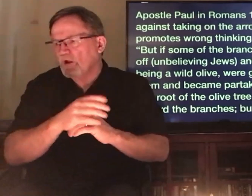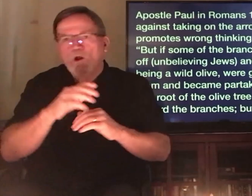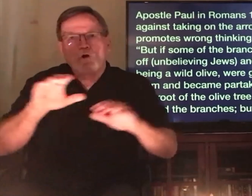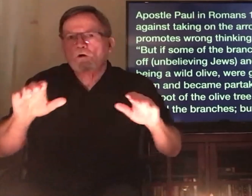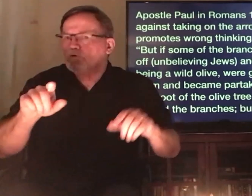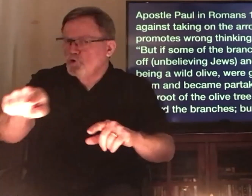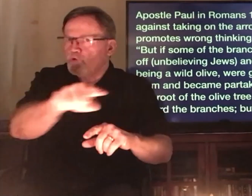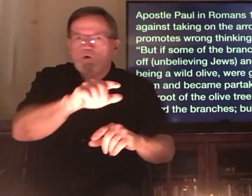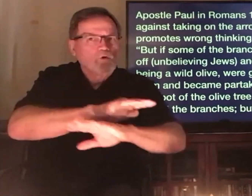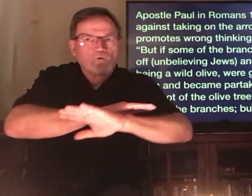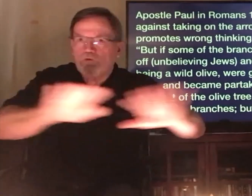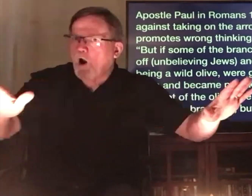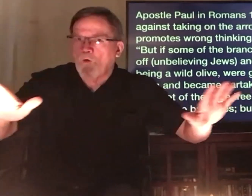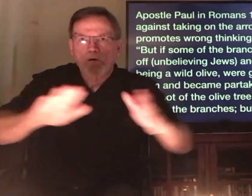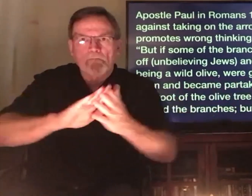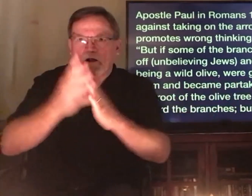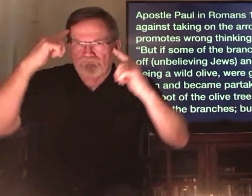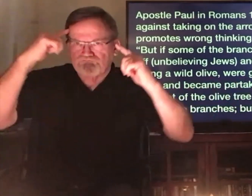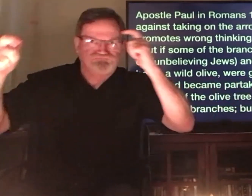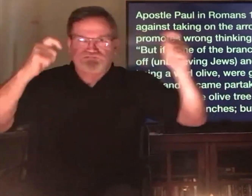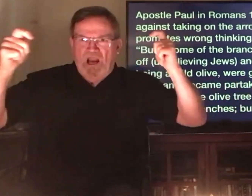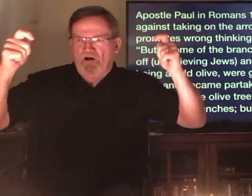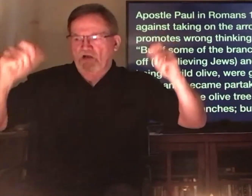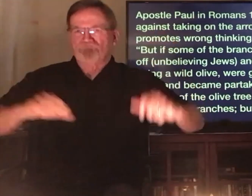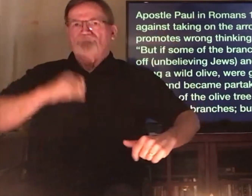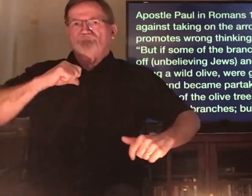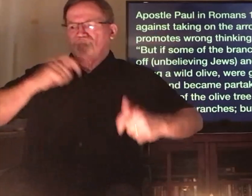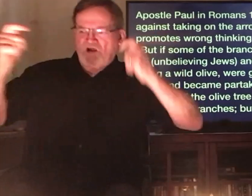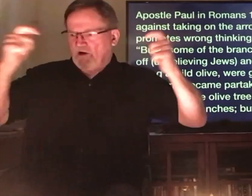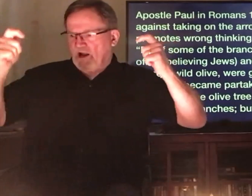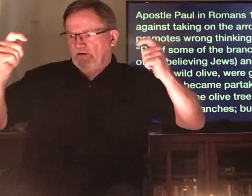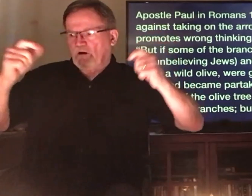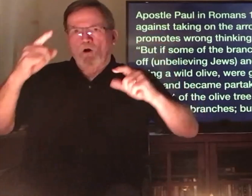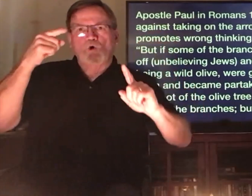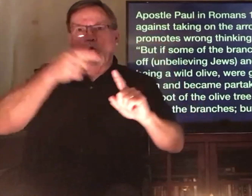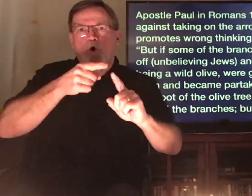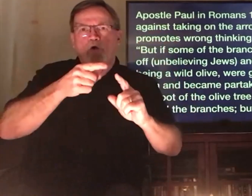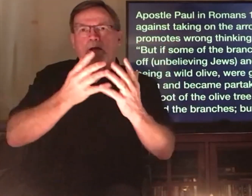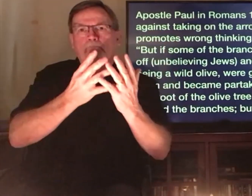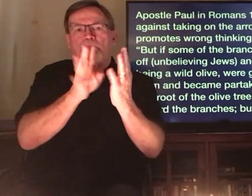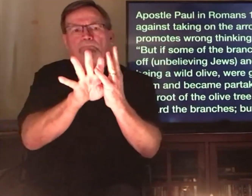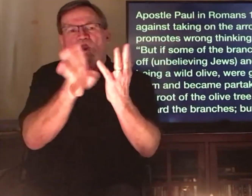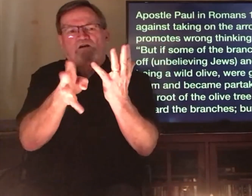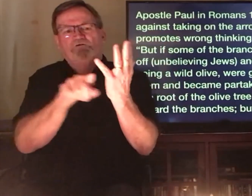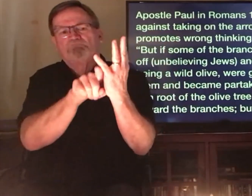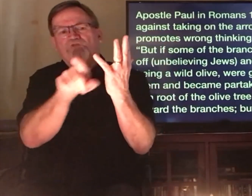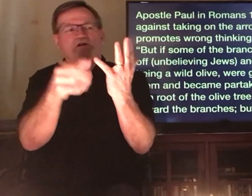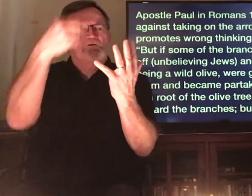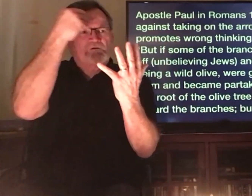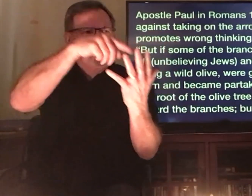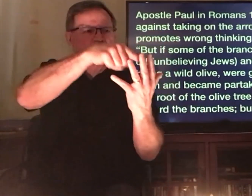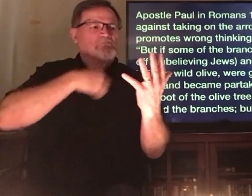Roman. Paul will explain that later. So I'm going to let you know. Church, some believe